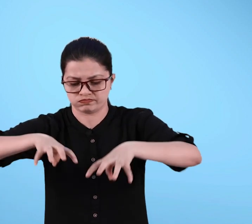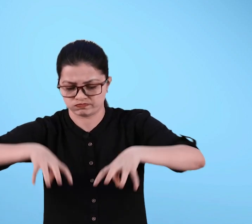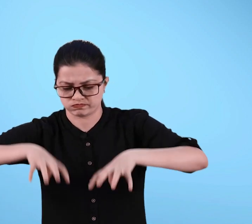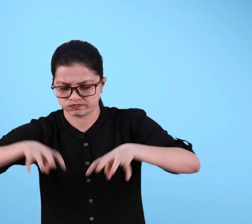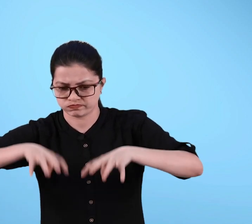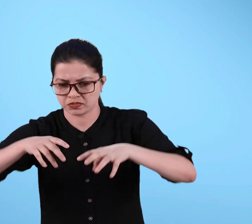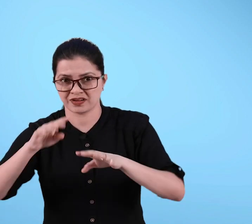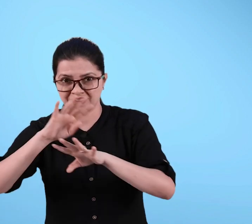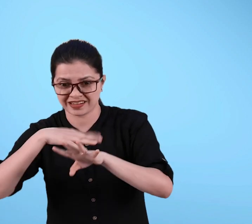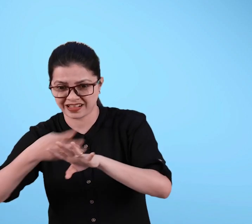looms.